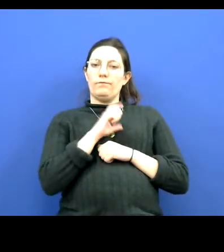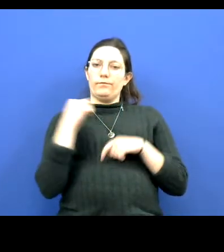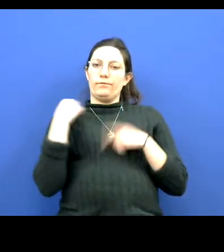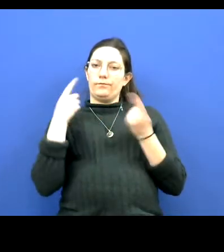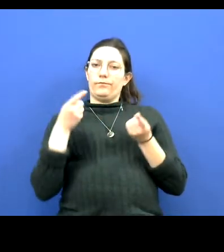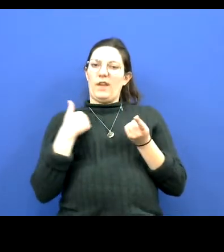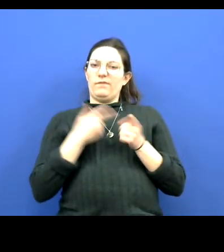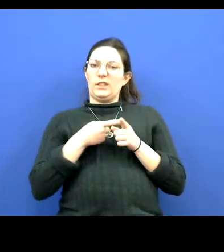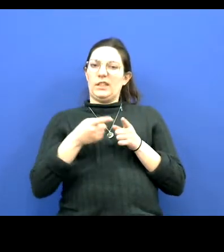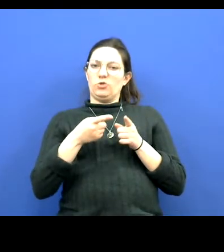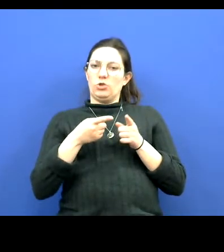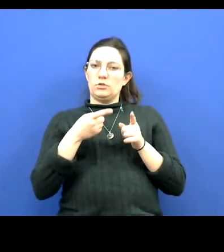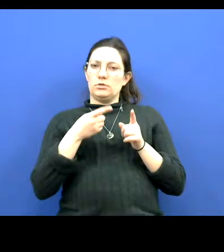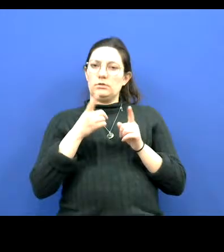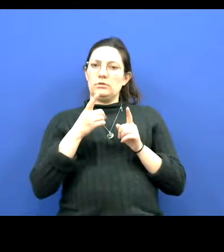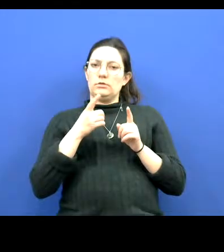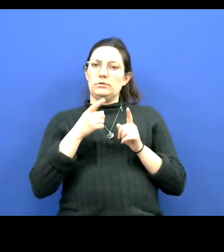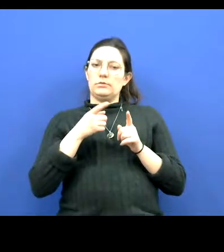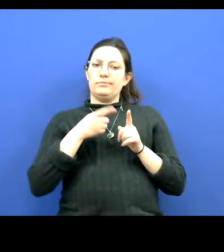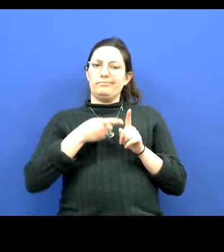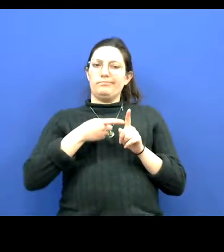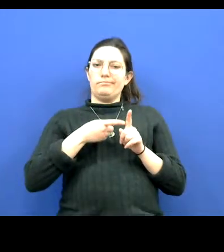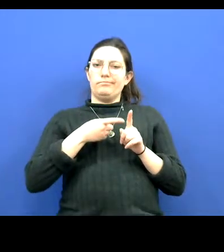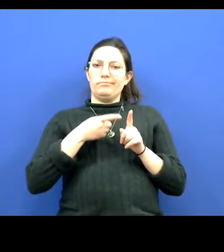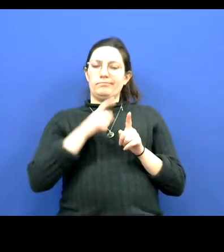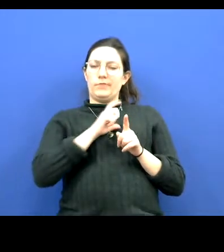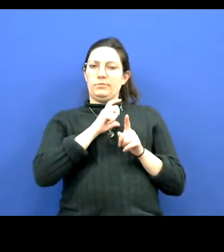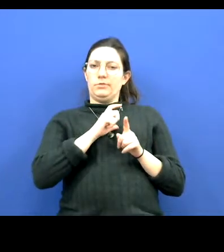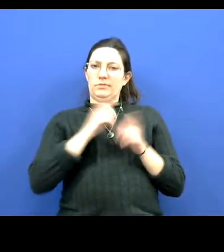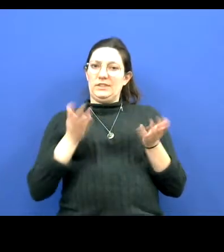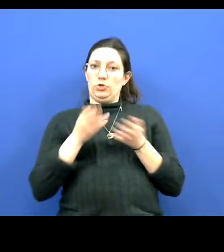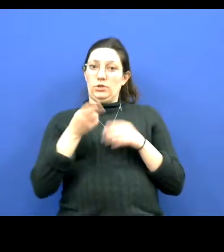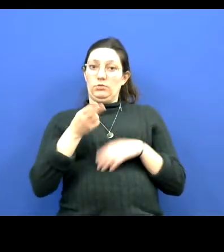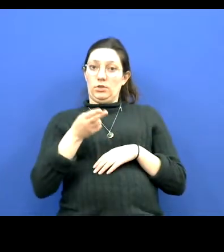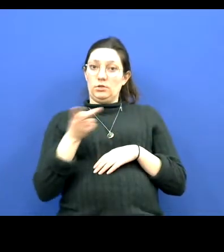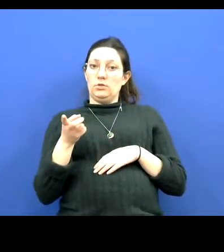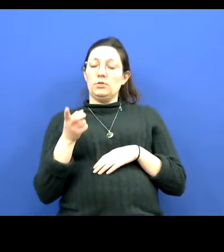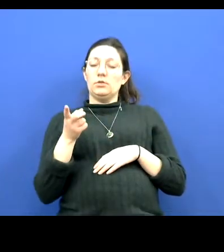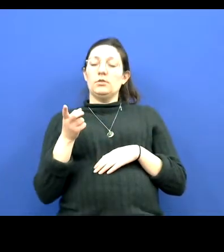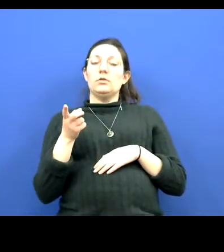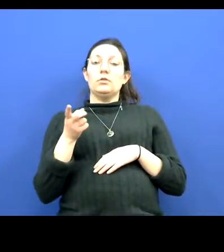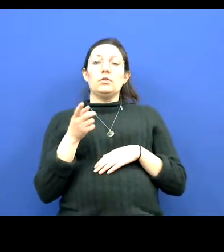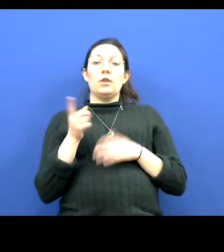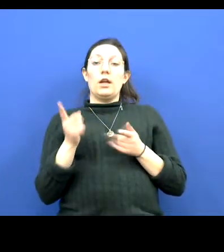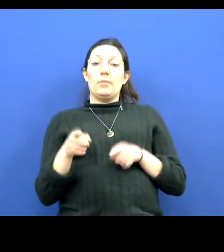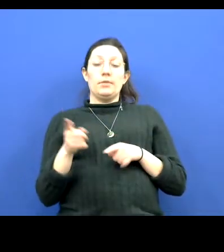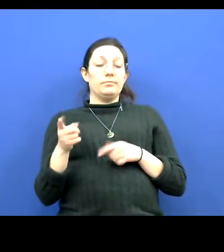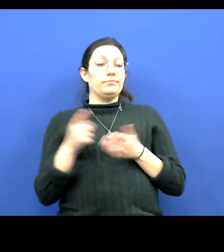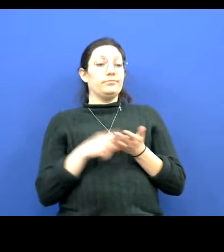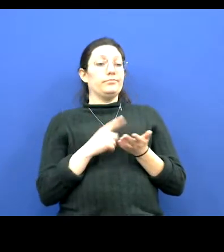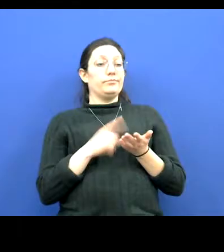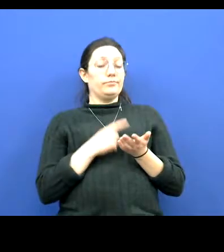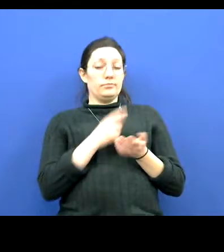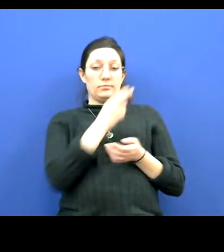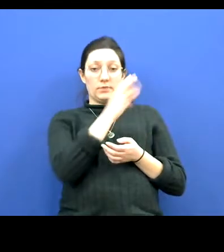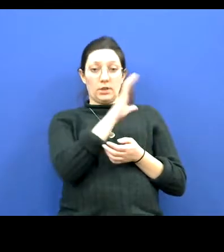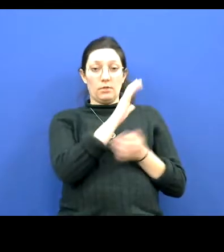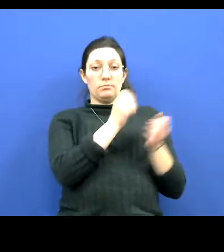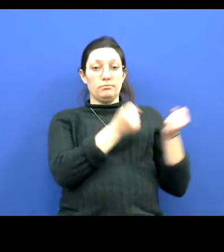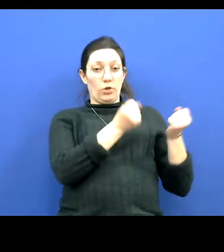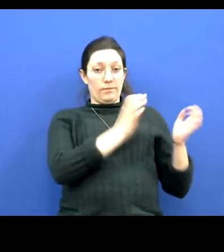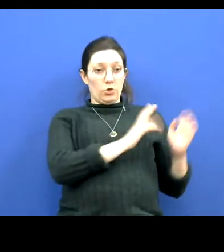when people with handicap tags try to park near the store, there's people in those spaces